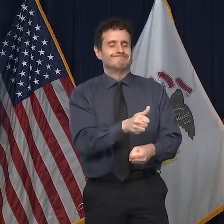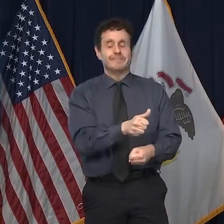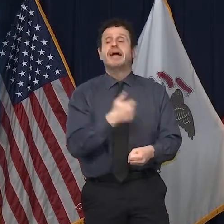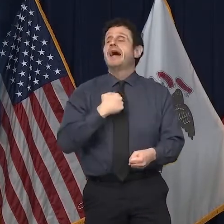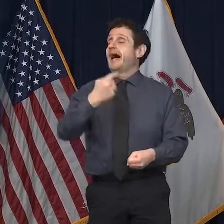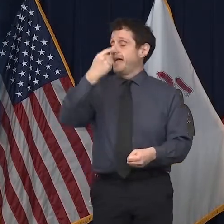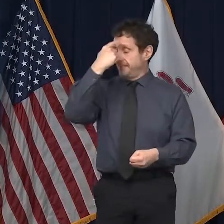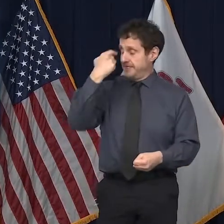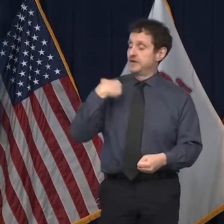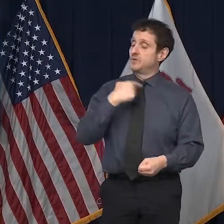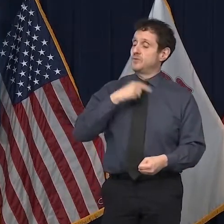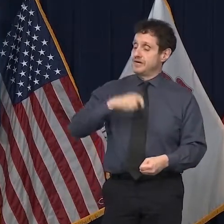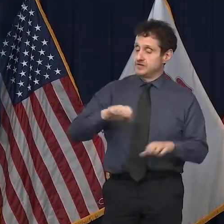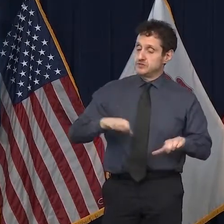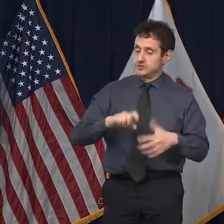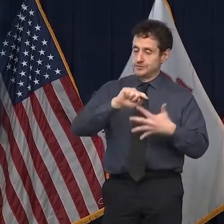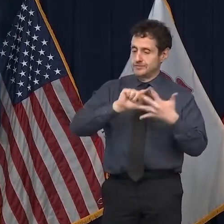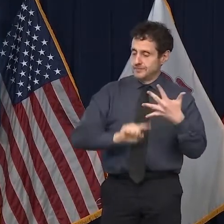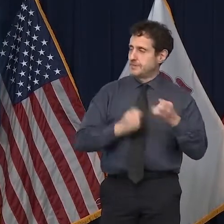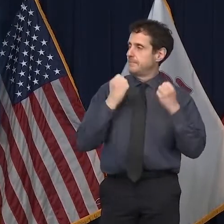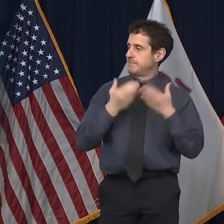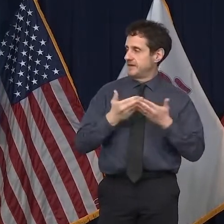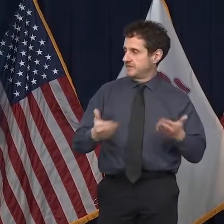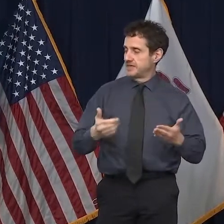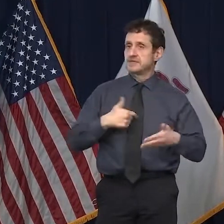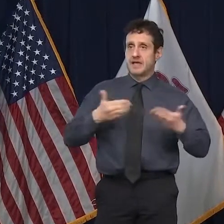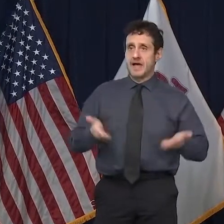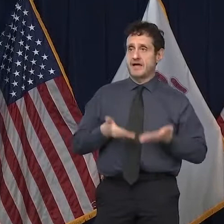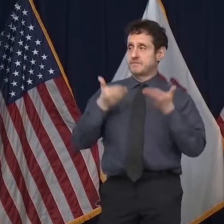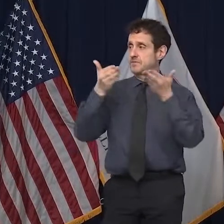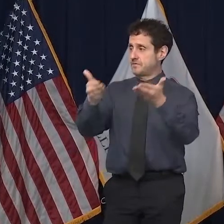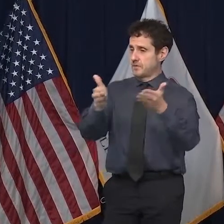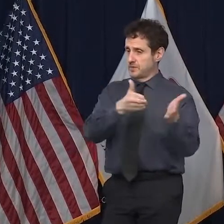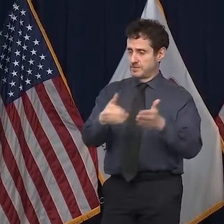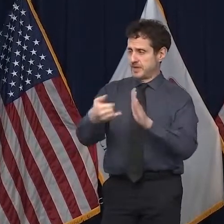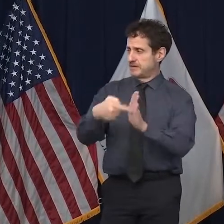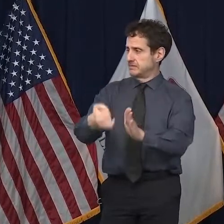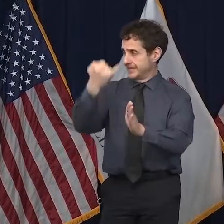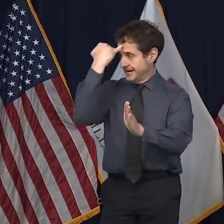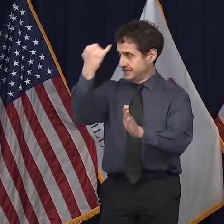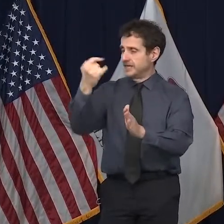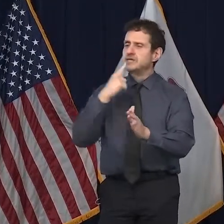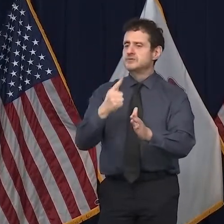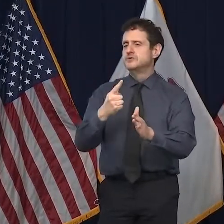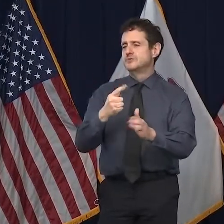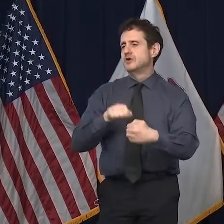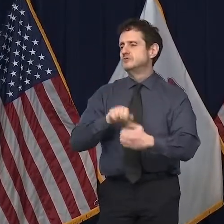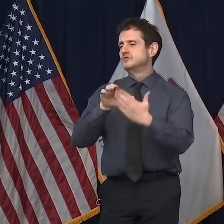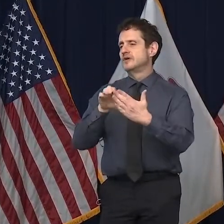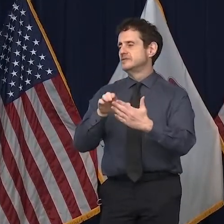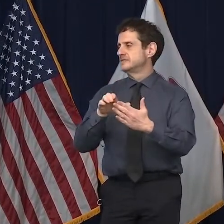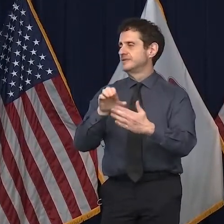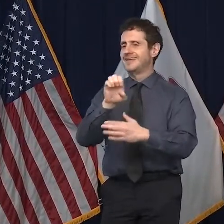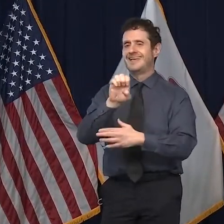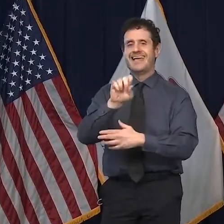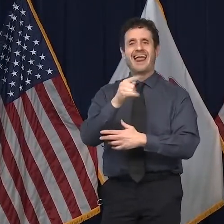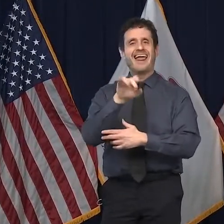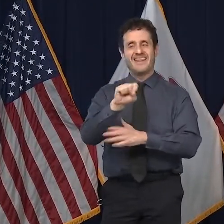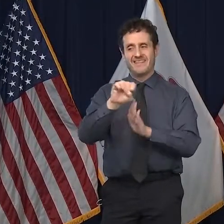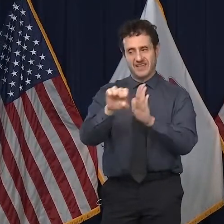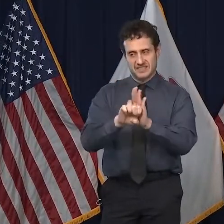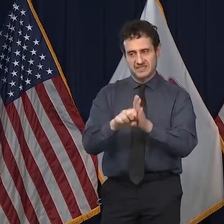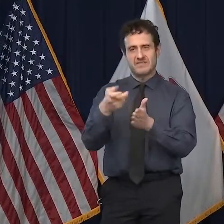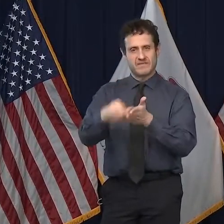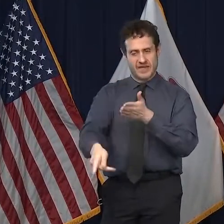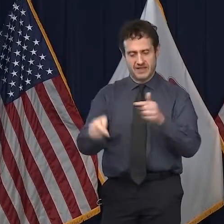need to do, and I've put forward a plan to address the failure of ethics for the state and